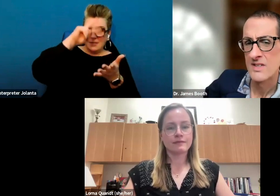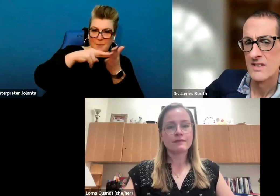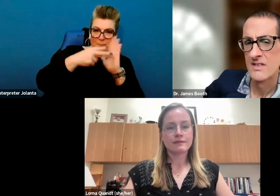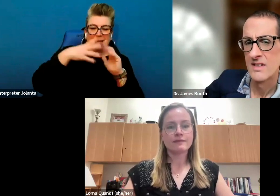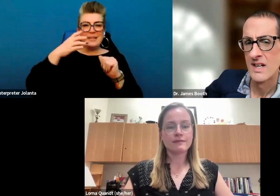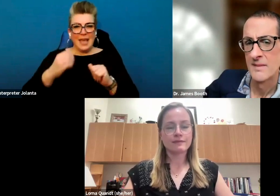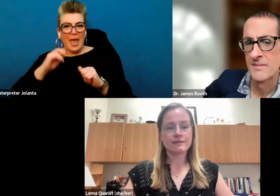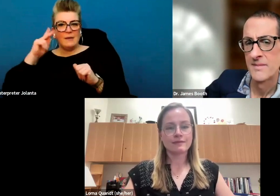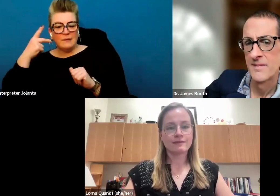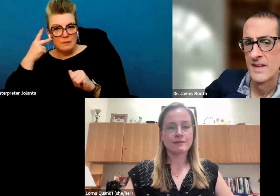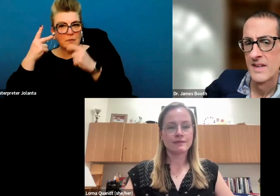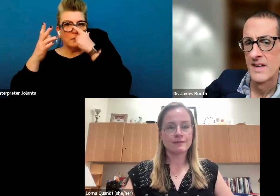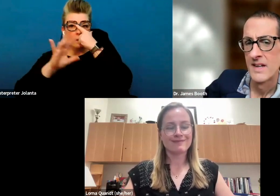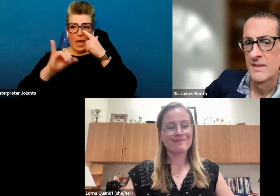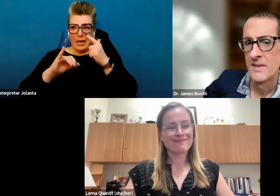interesting question.